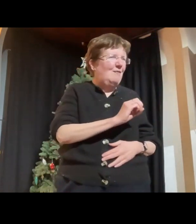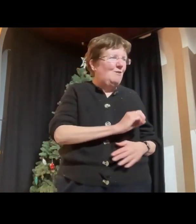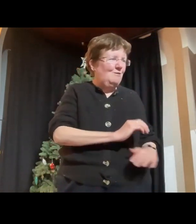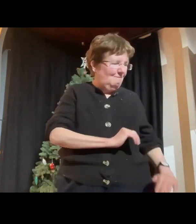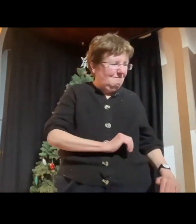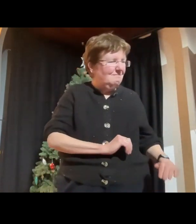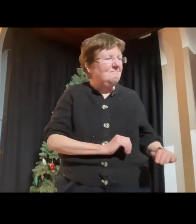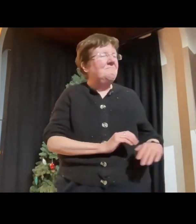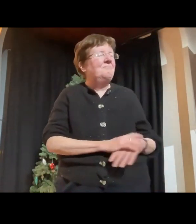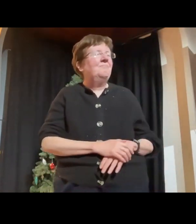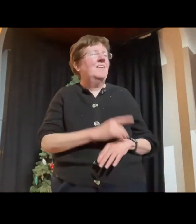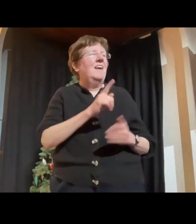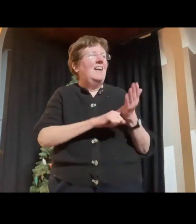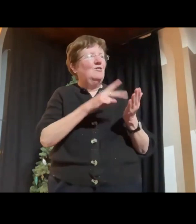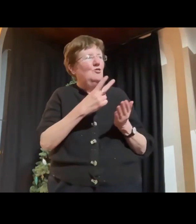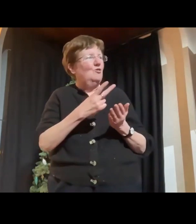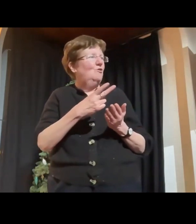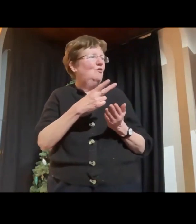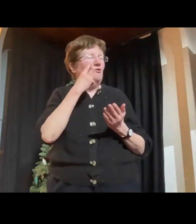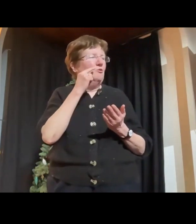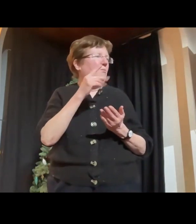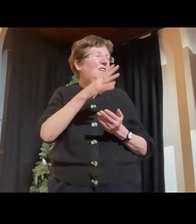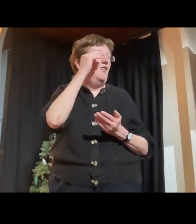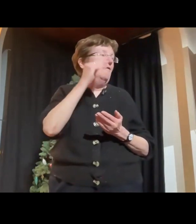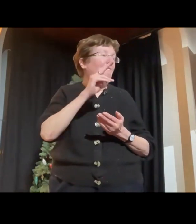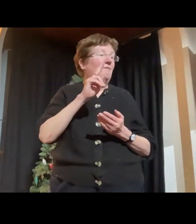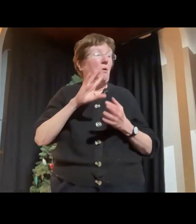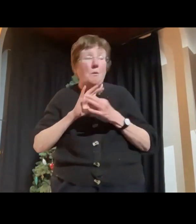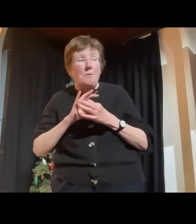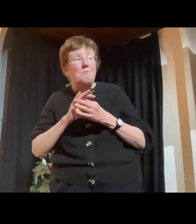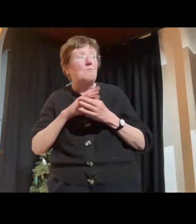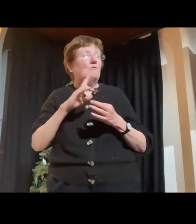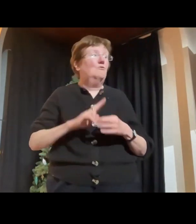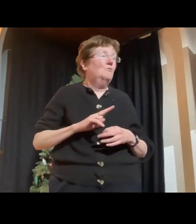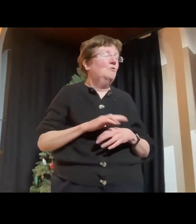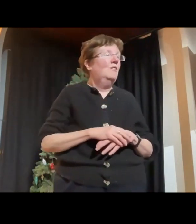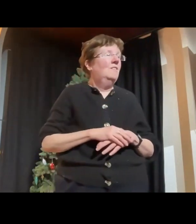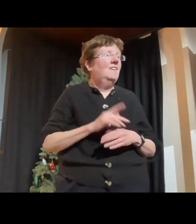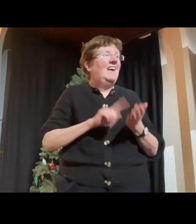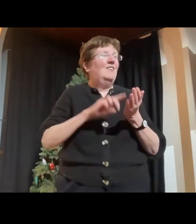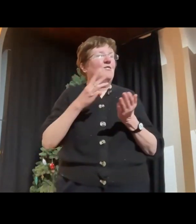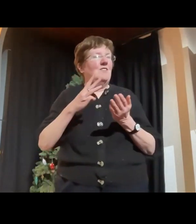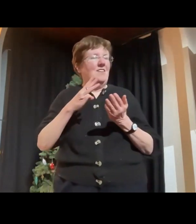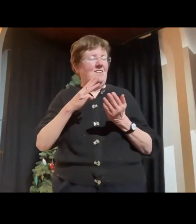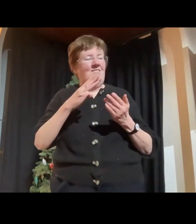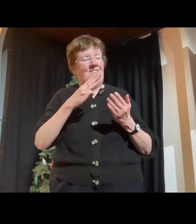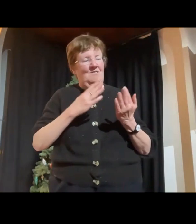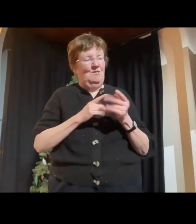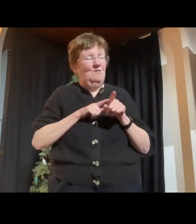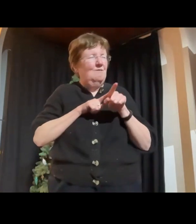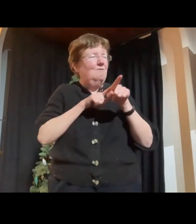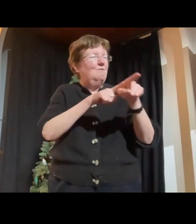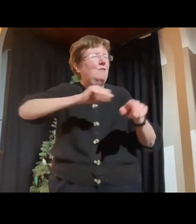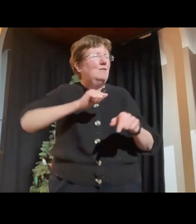tongue, the one that you learn and acquire at home. L2 could be something that you learn at home, but you probably more likely learn